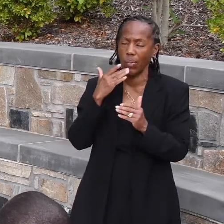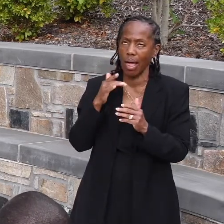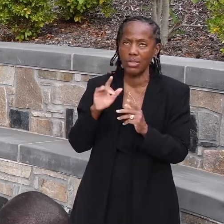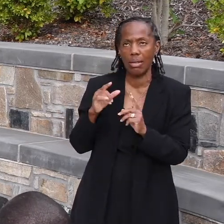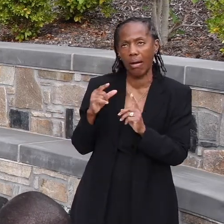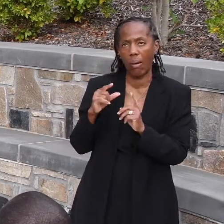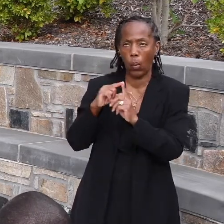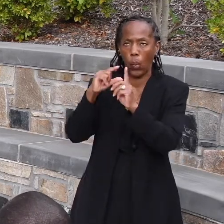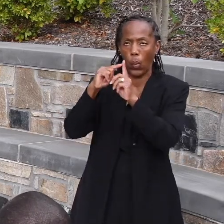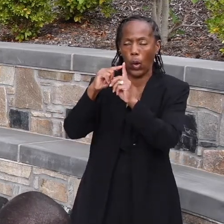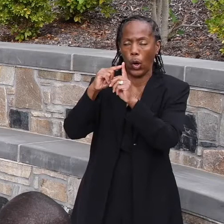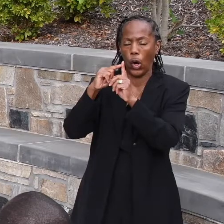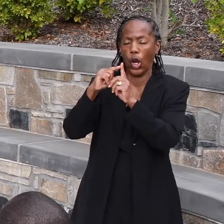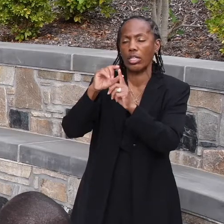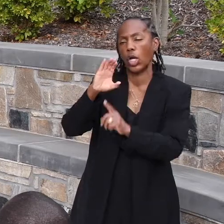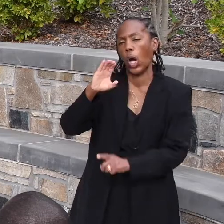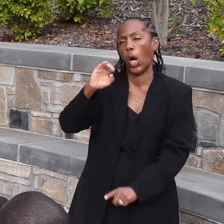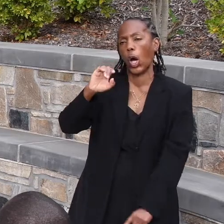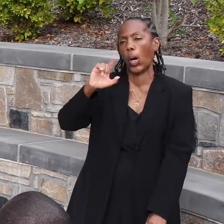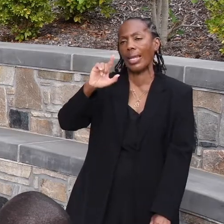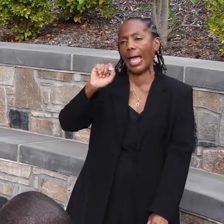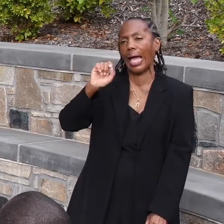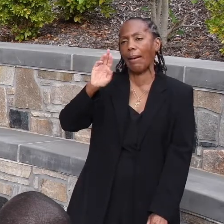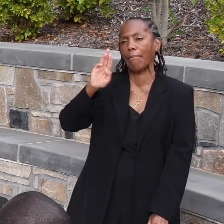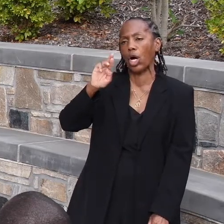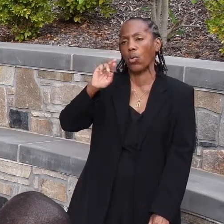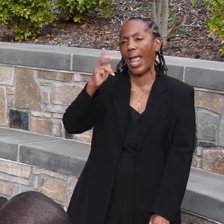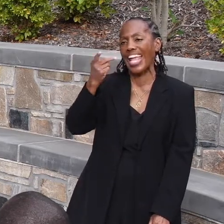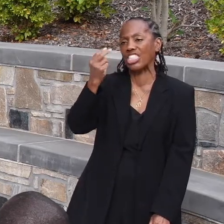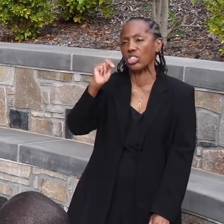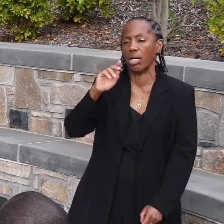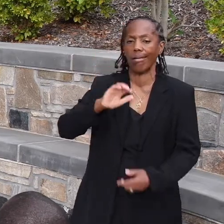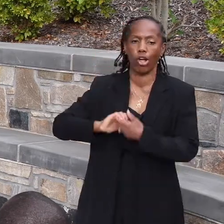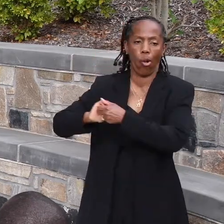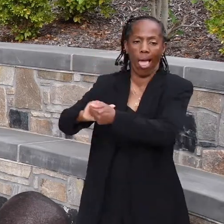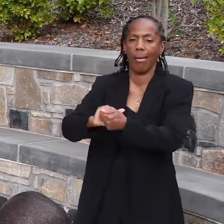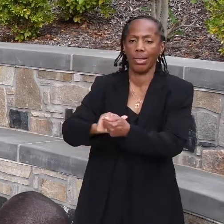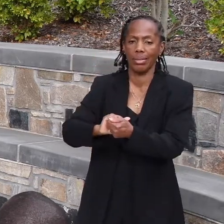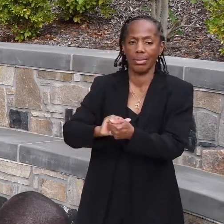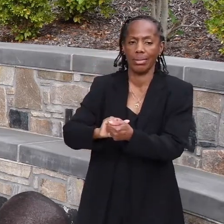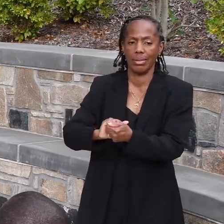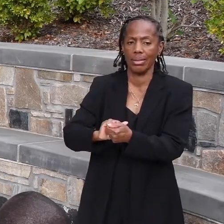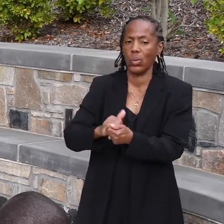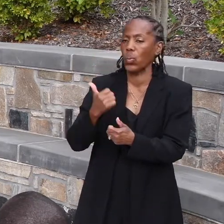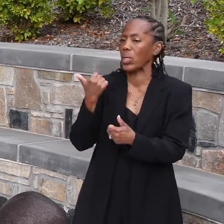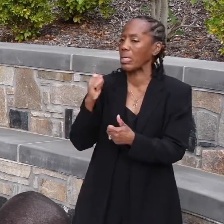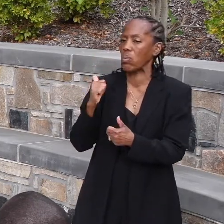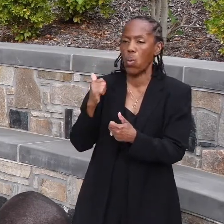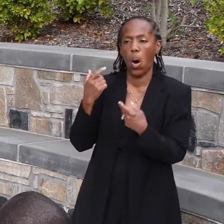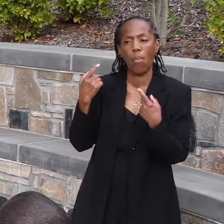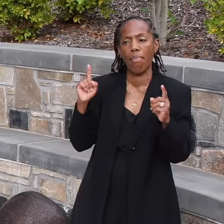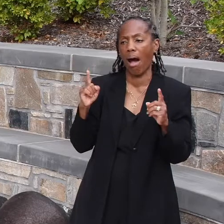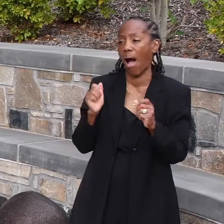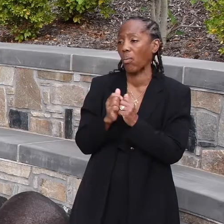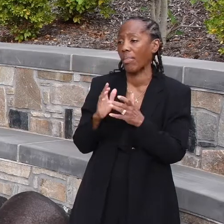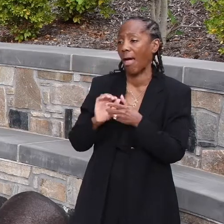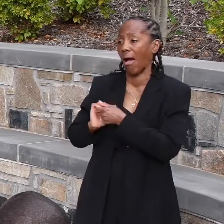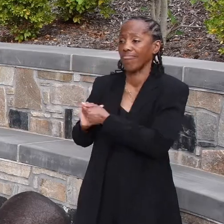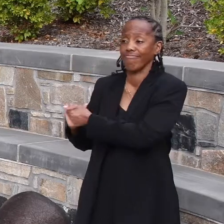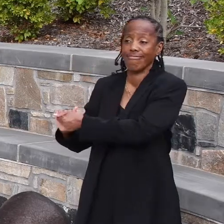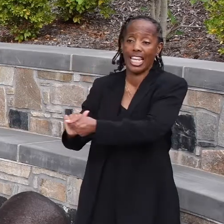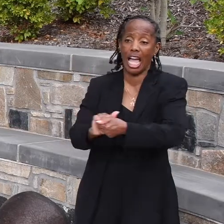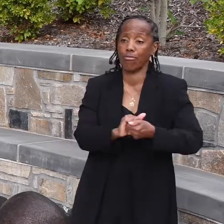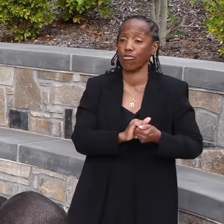terms, Dr. Ball, and we've heard it up here. We are not going to get our way through this without